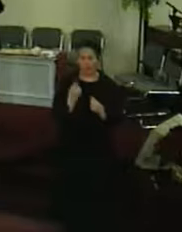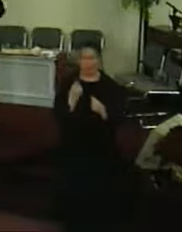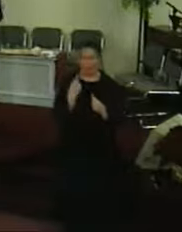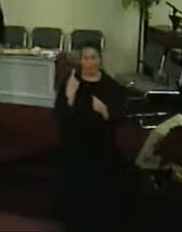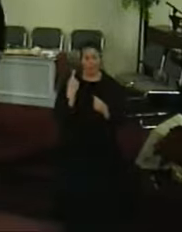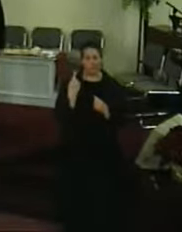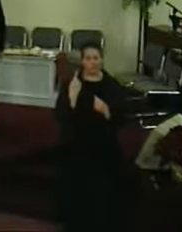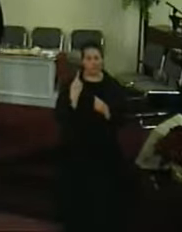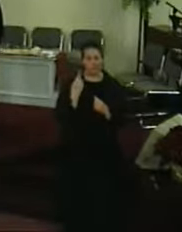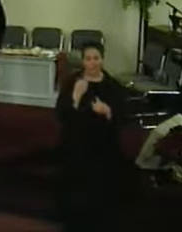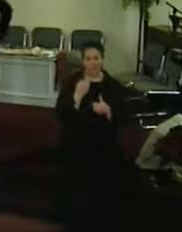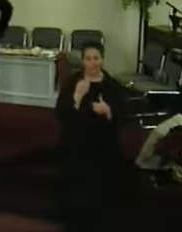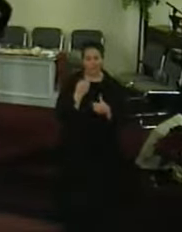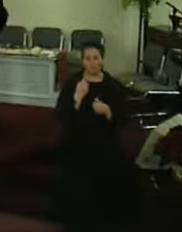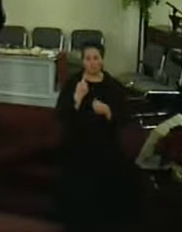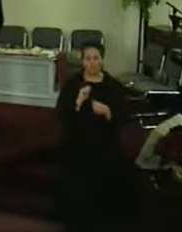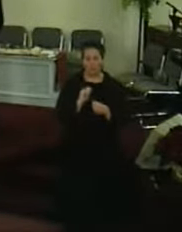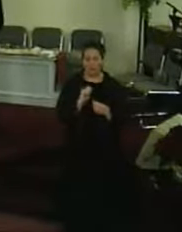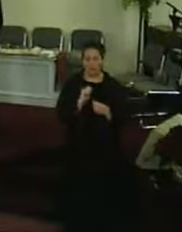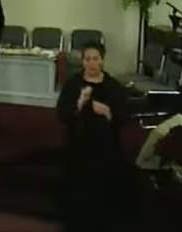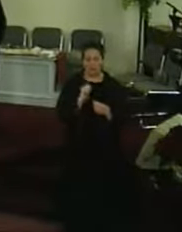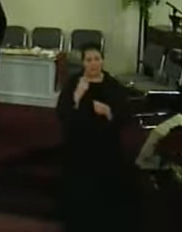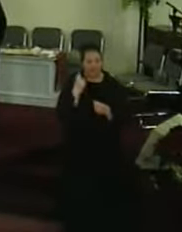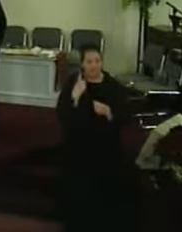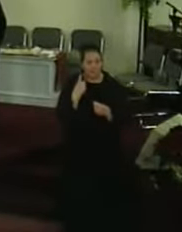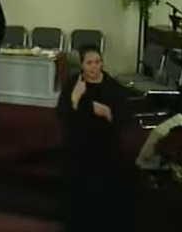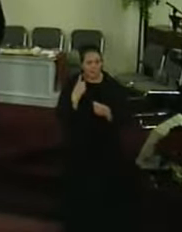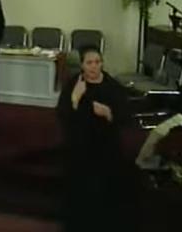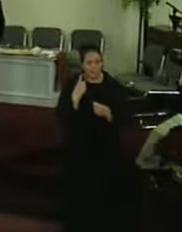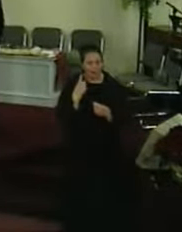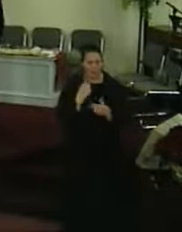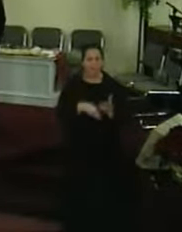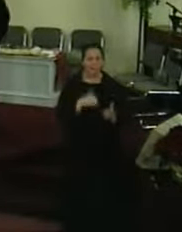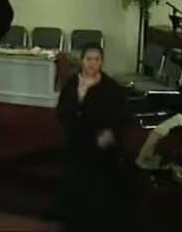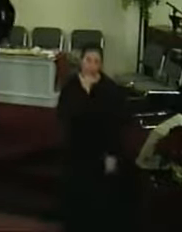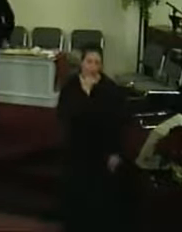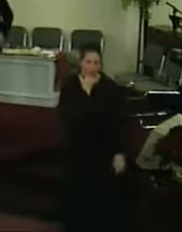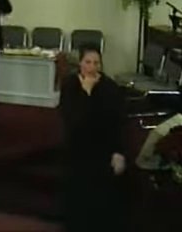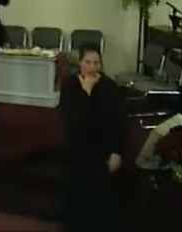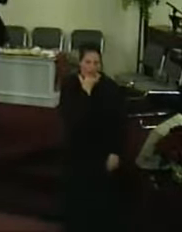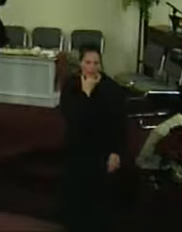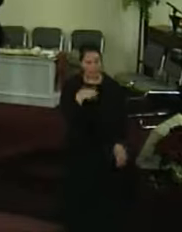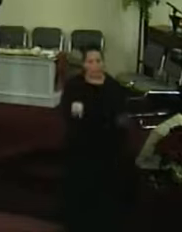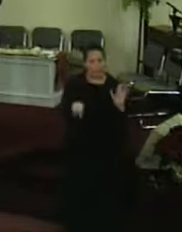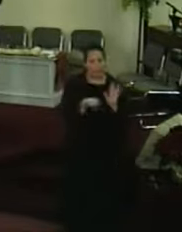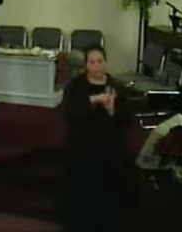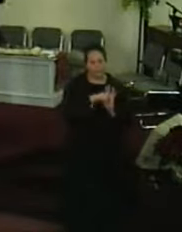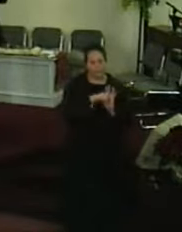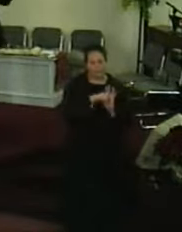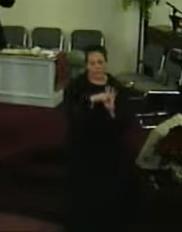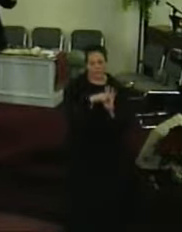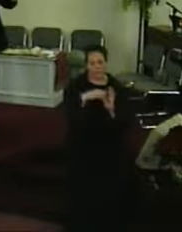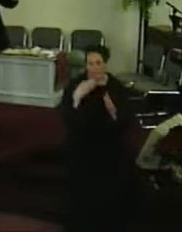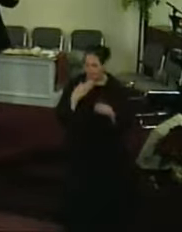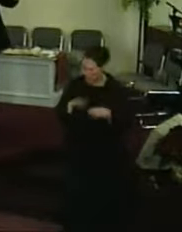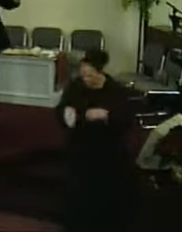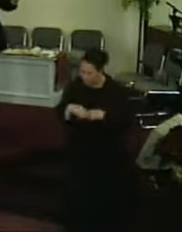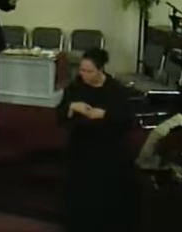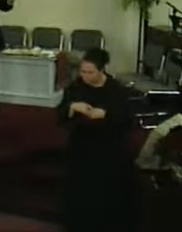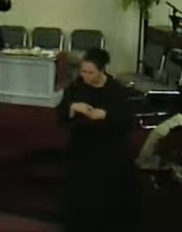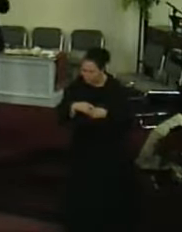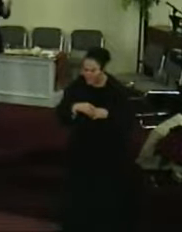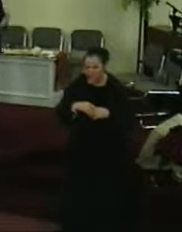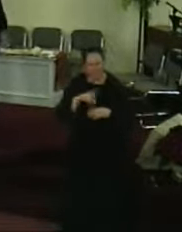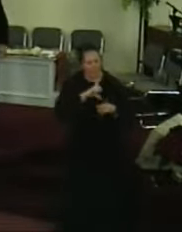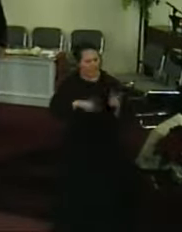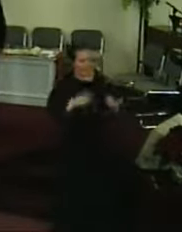try to figure out what's going wrong and how bad it is. And the Lord says, you're my child. You got a